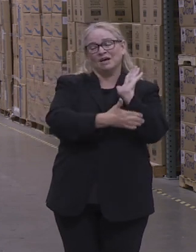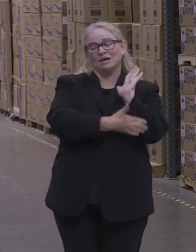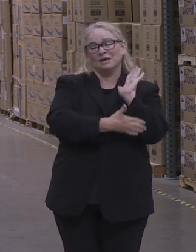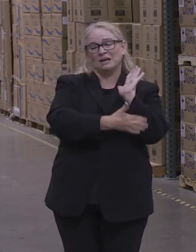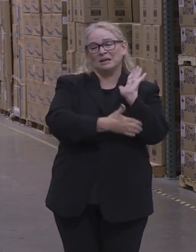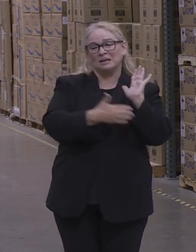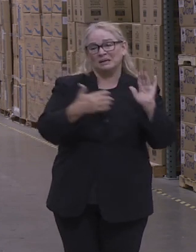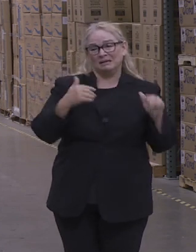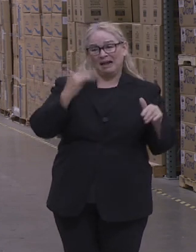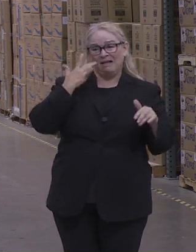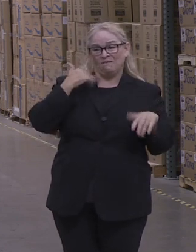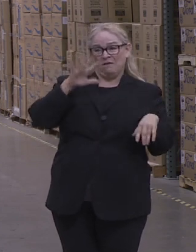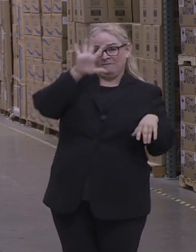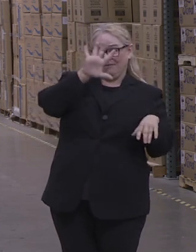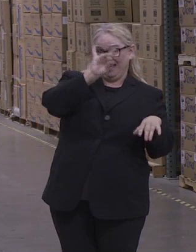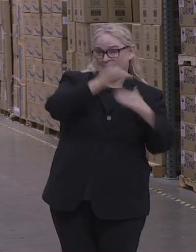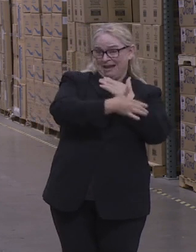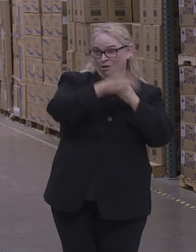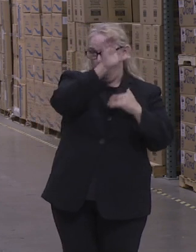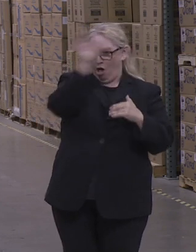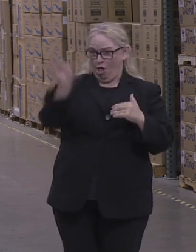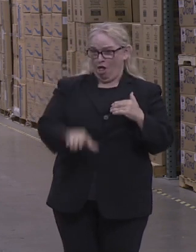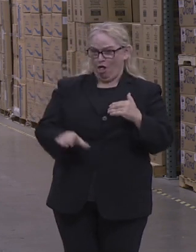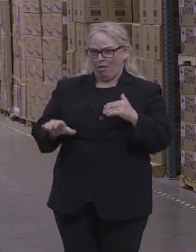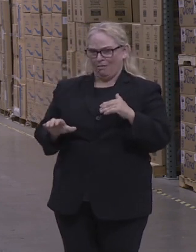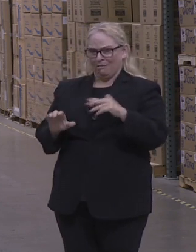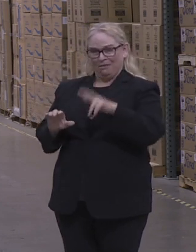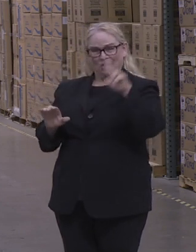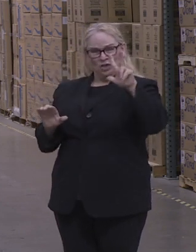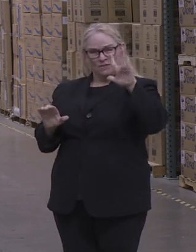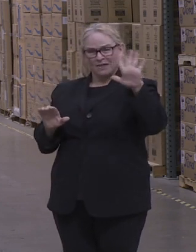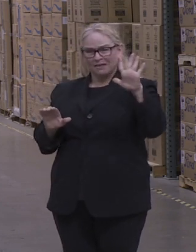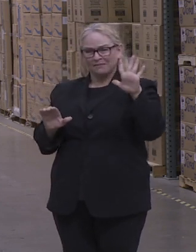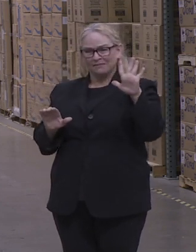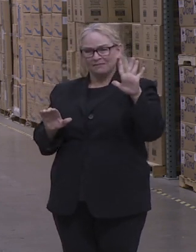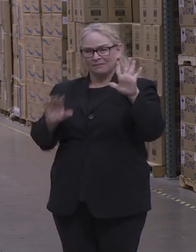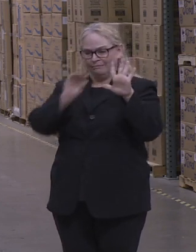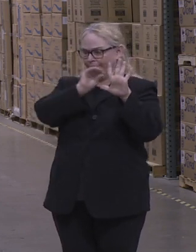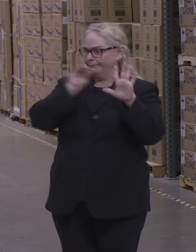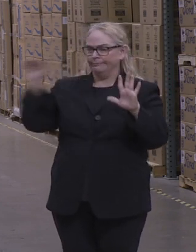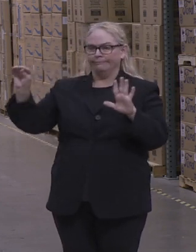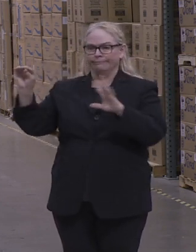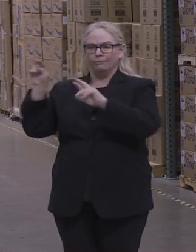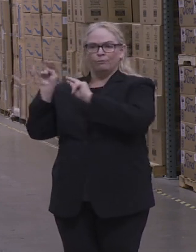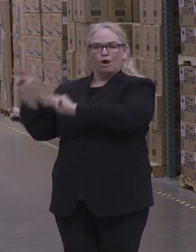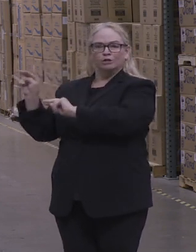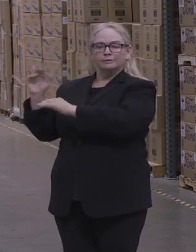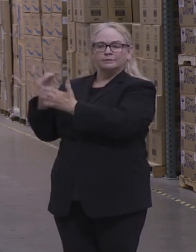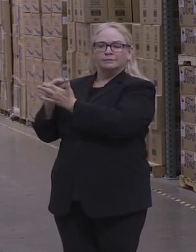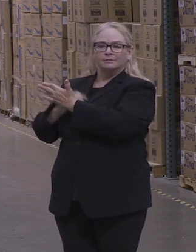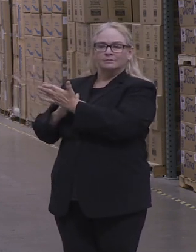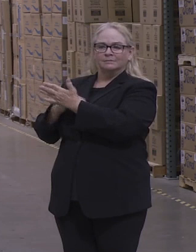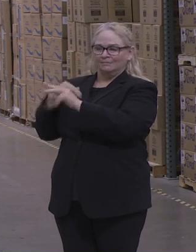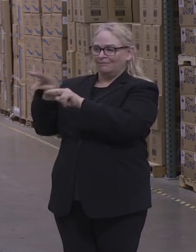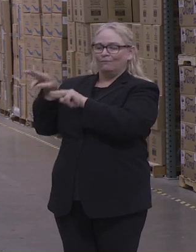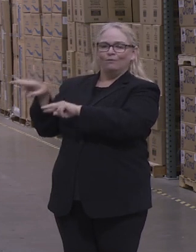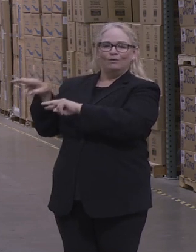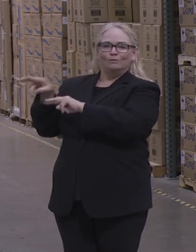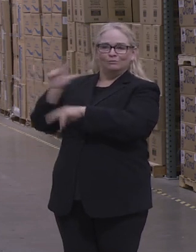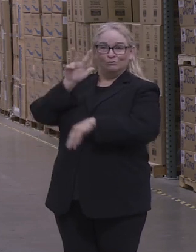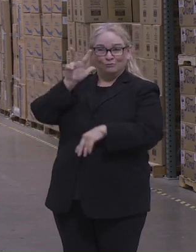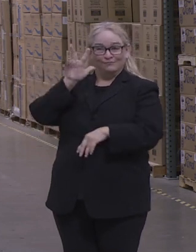now on the watch list, and why we have additional requirements in those counties in particular. So